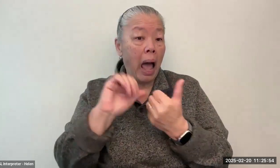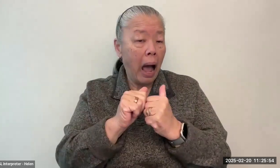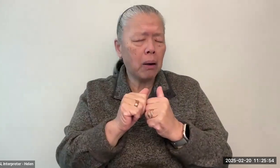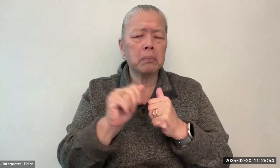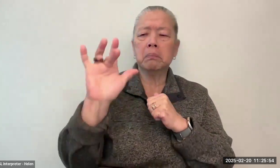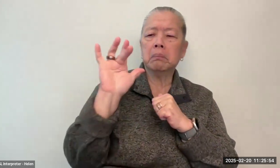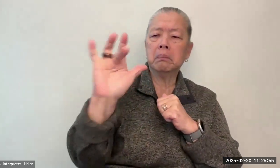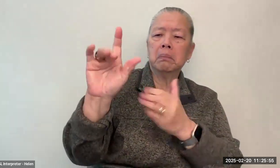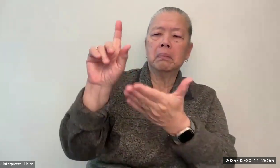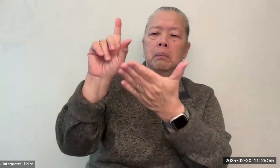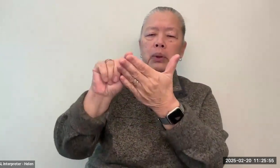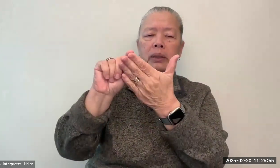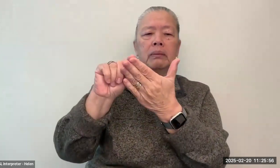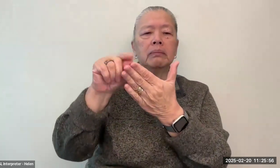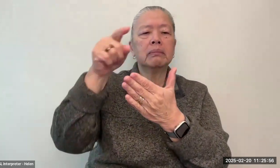page.